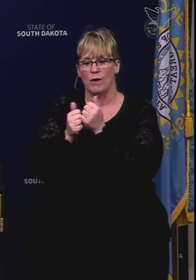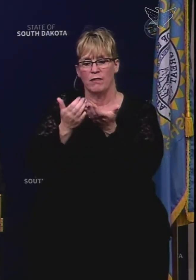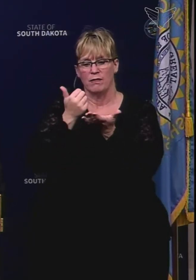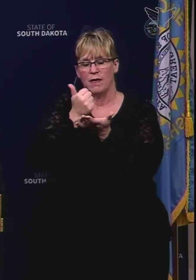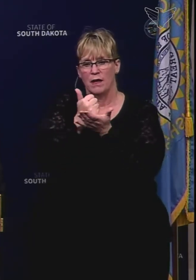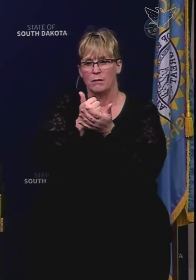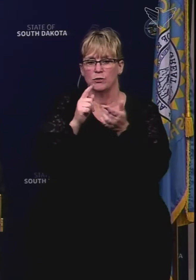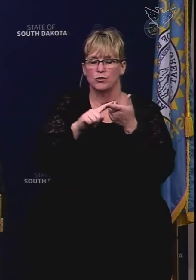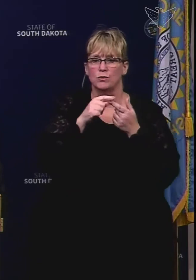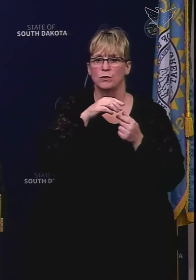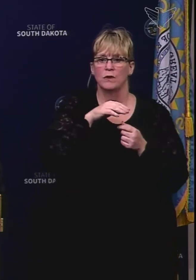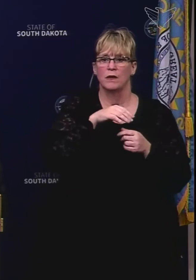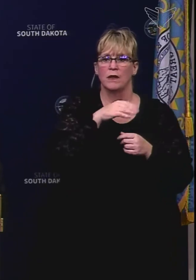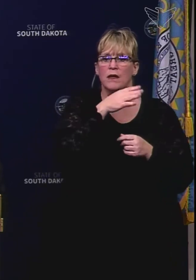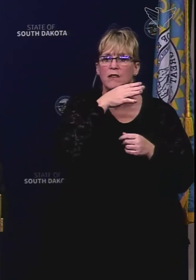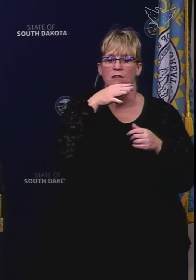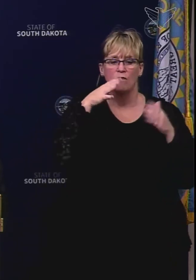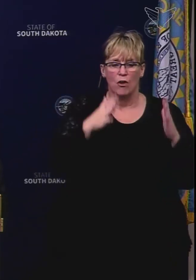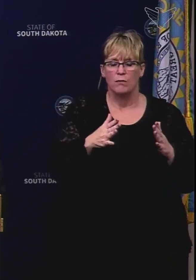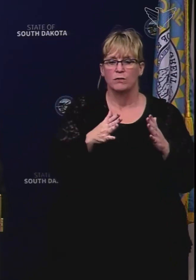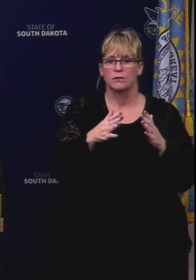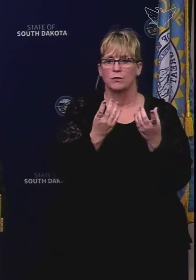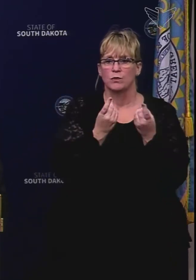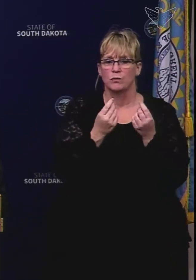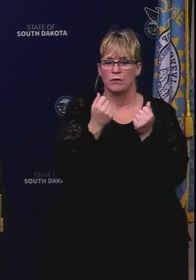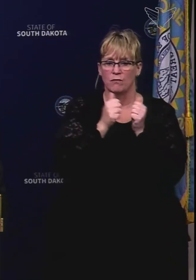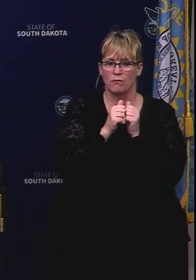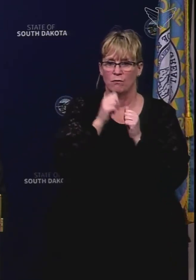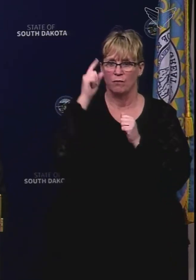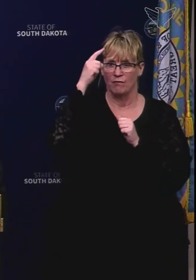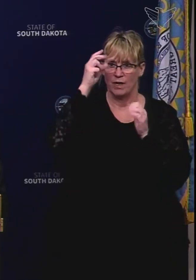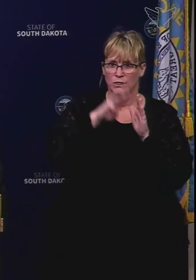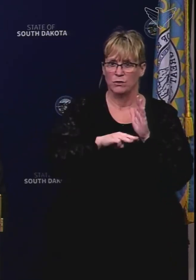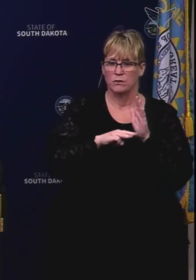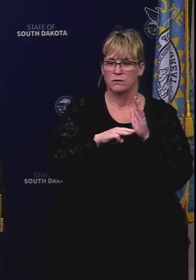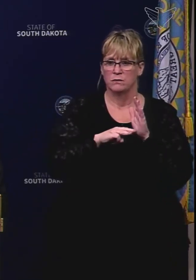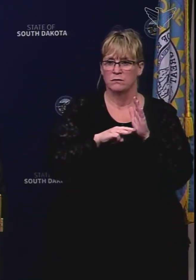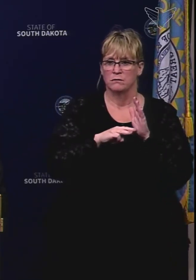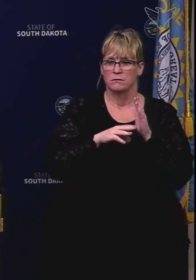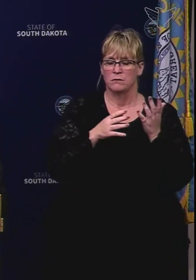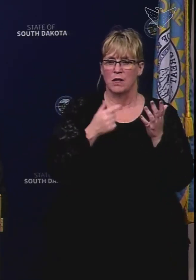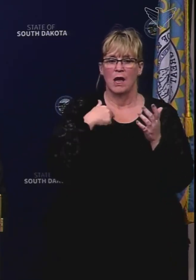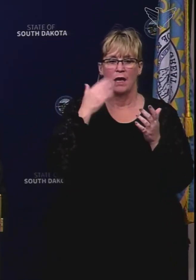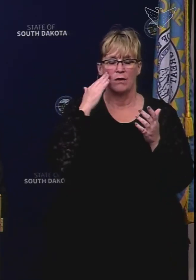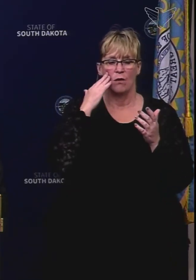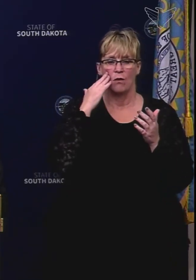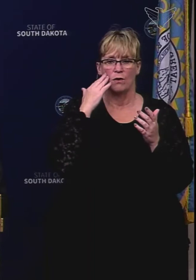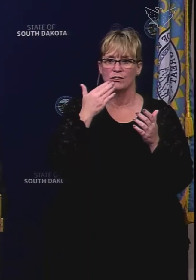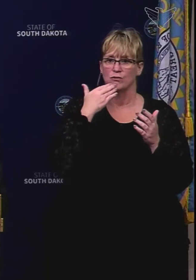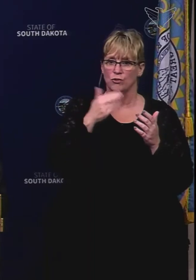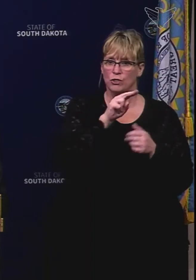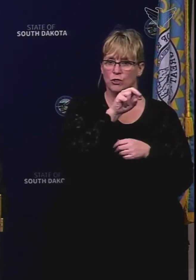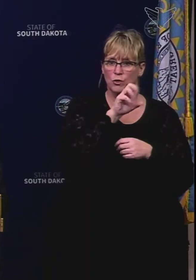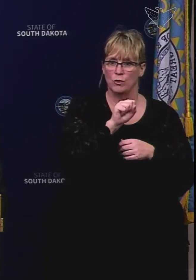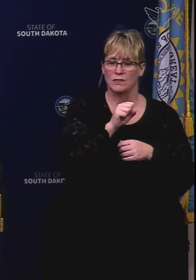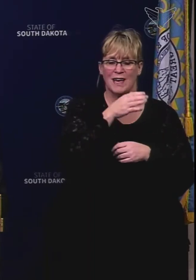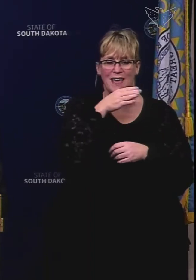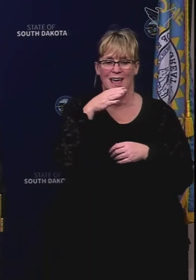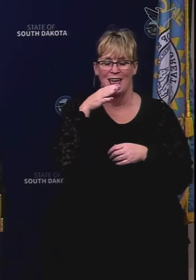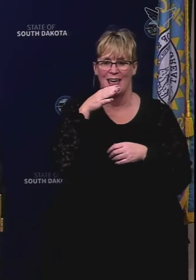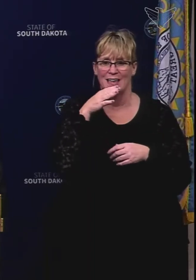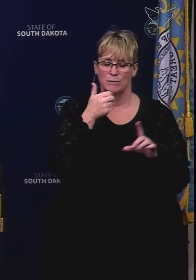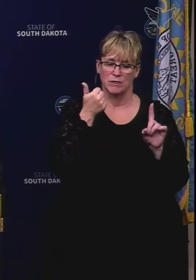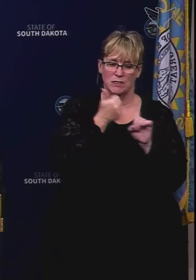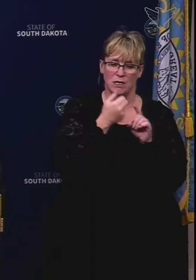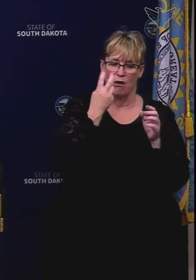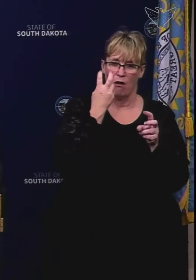to producers and some actions that they're taking as a federal government. So that's welcome news. I know agriculture has been hit hard